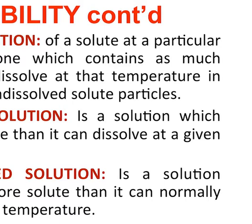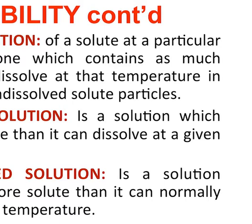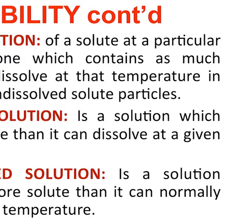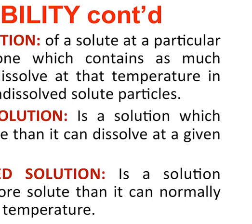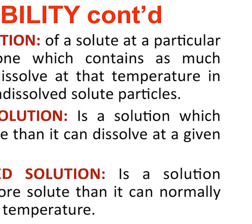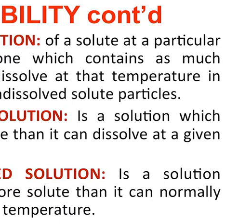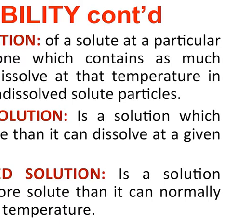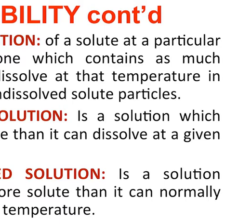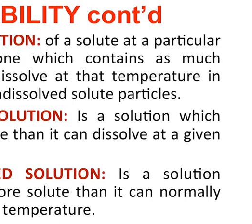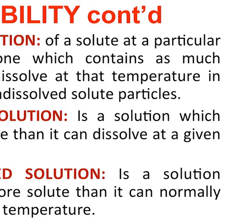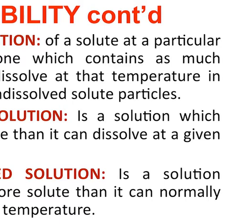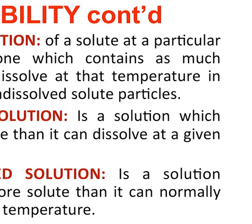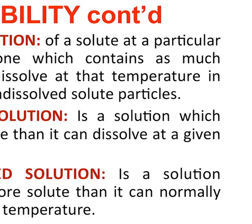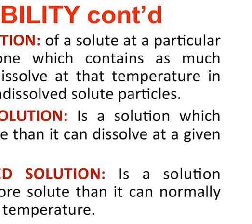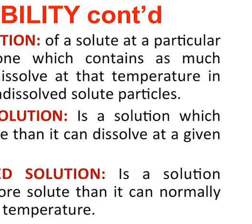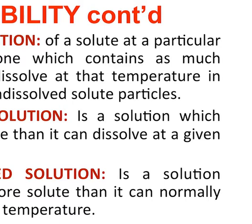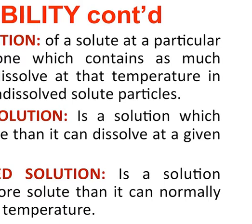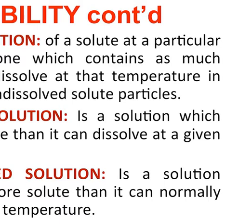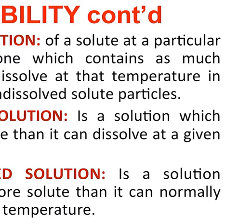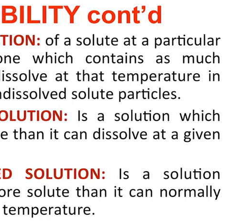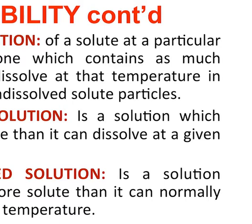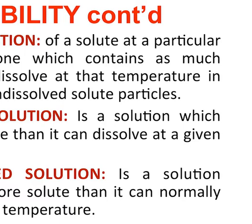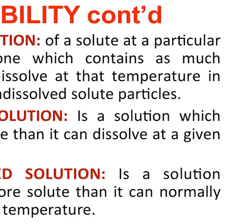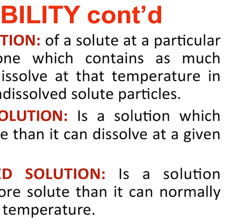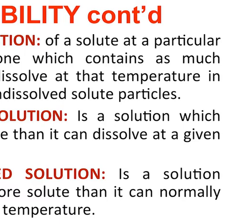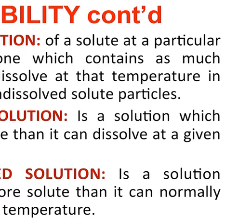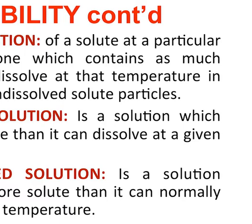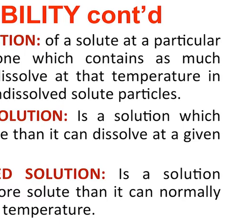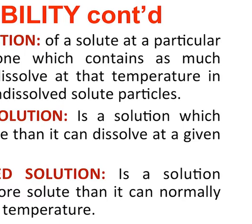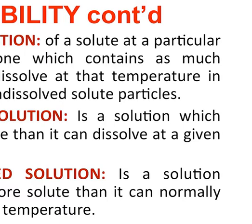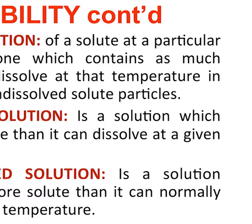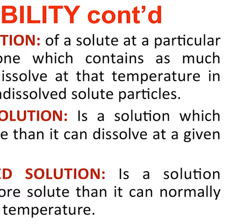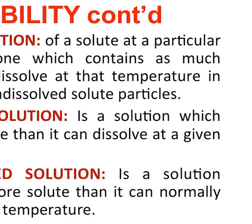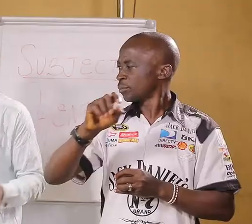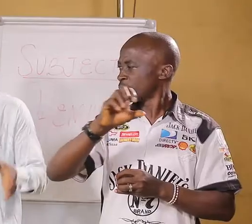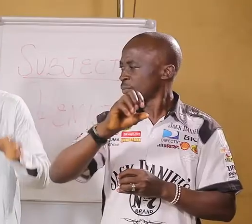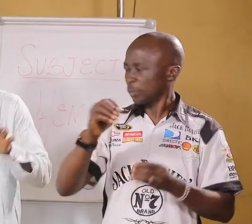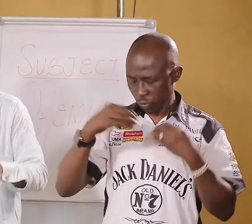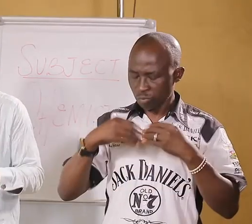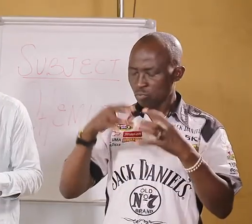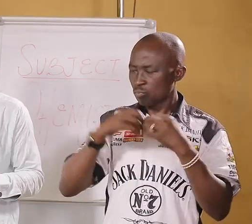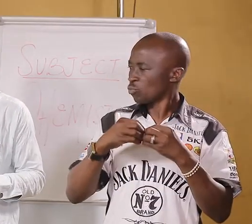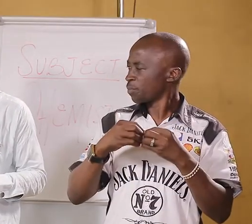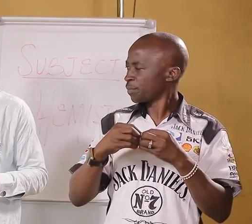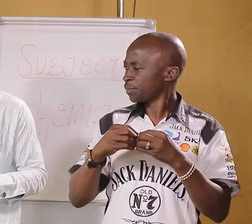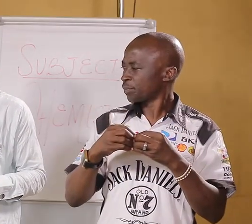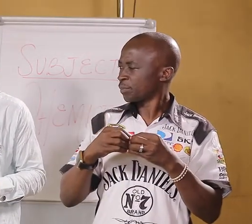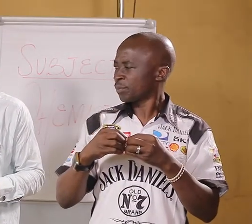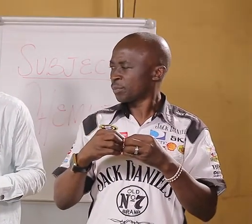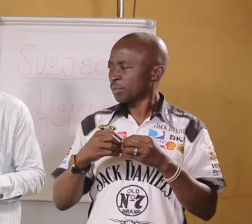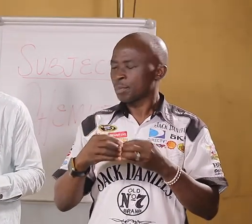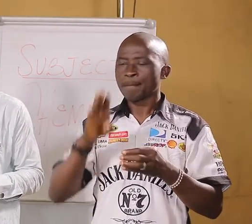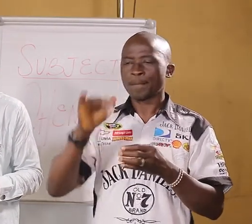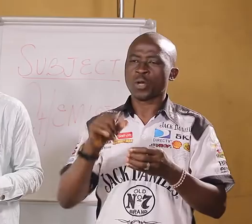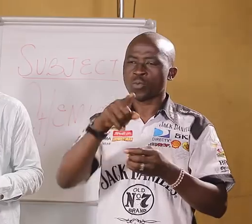is the solution which contains more solute than it can hold at the given temperature. That means it is saturated and you still add more